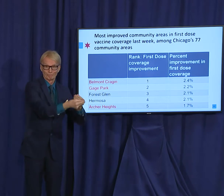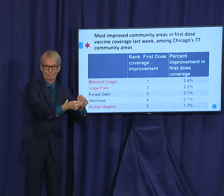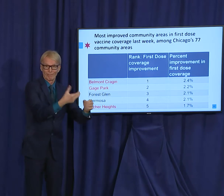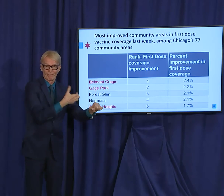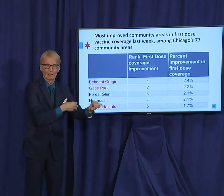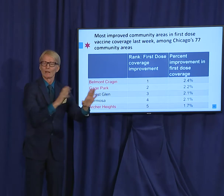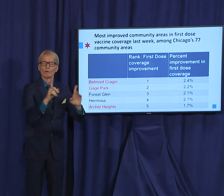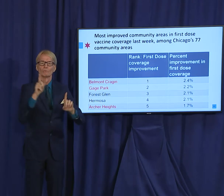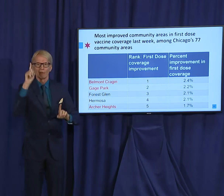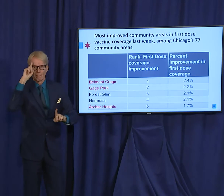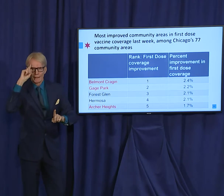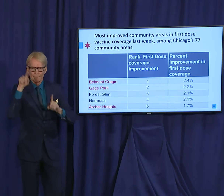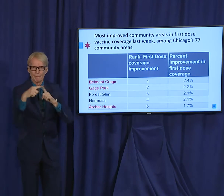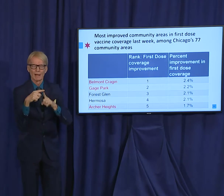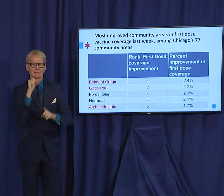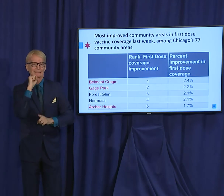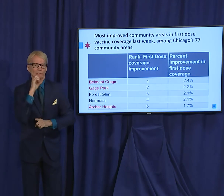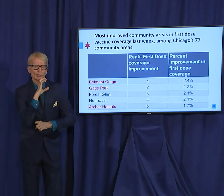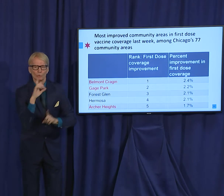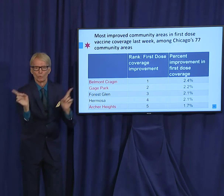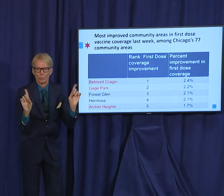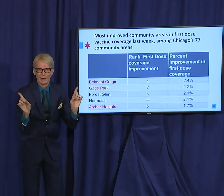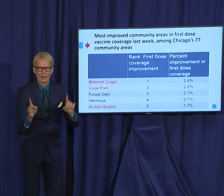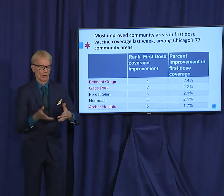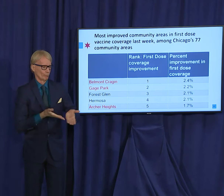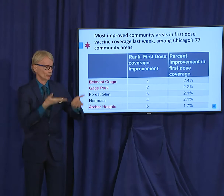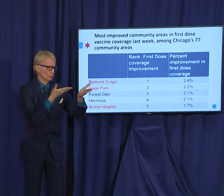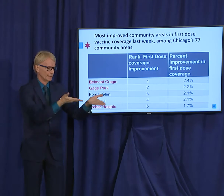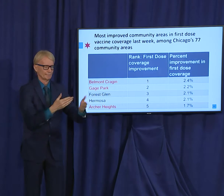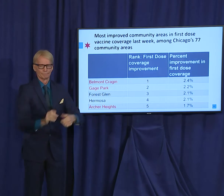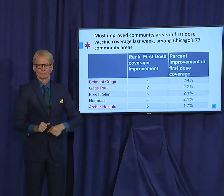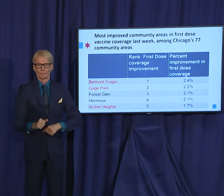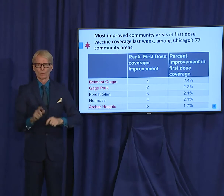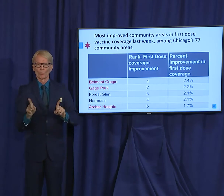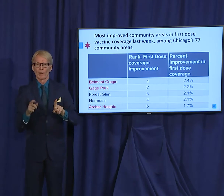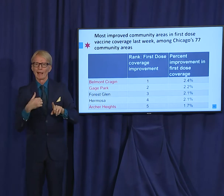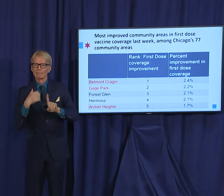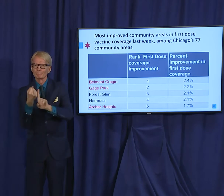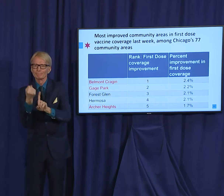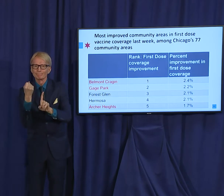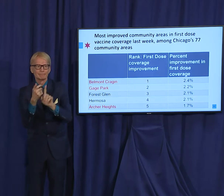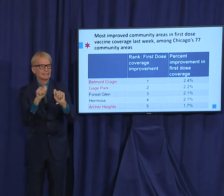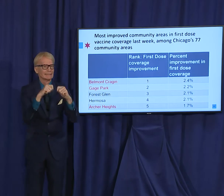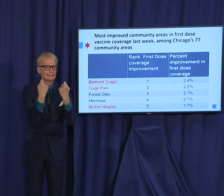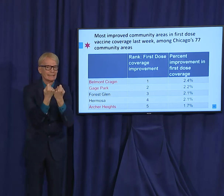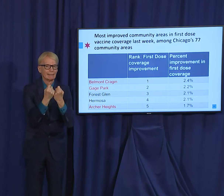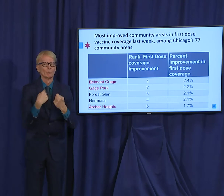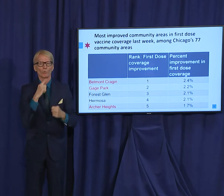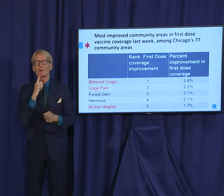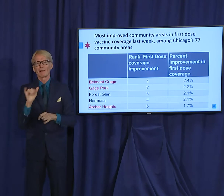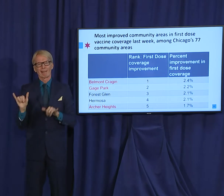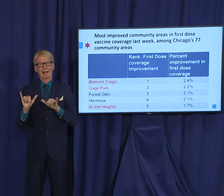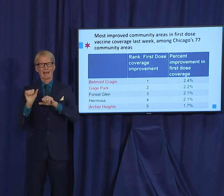where we're thinking about bringing senior vaccines, where we think about bringing strike teams. We work backwards, really, for those kinds of